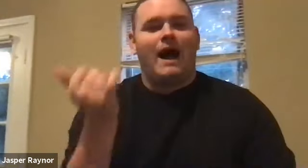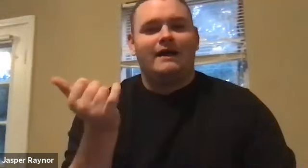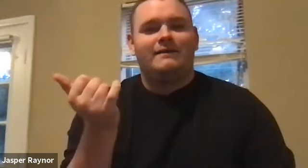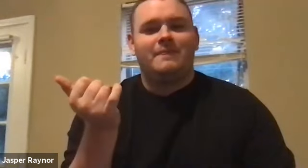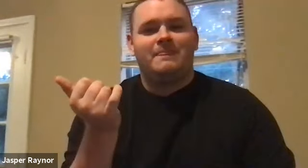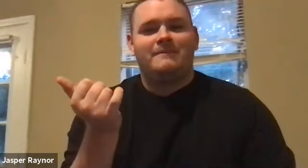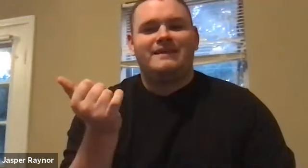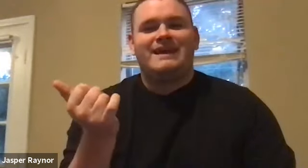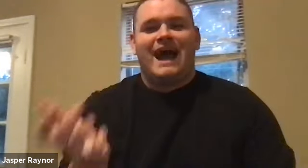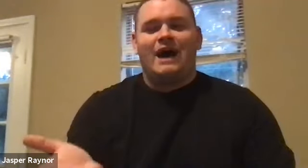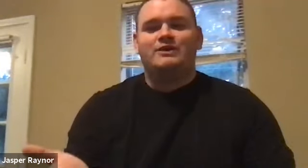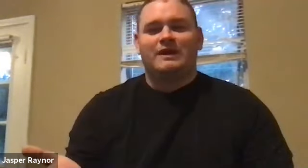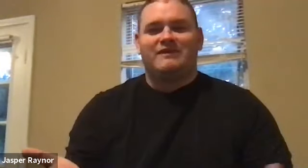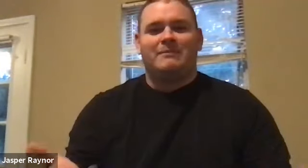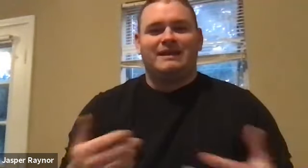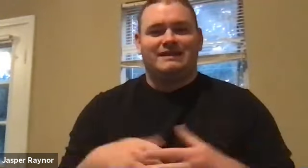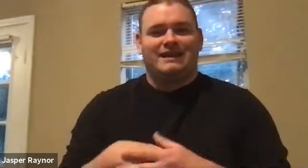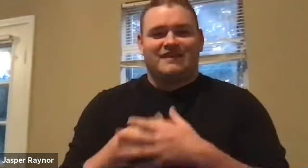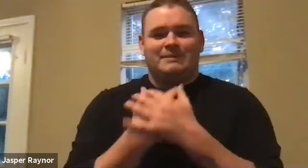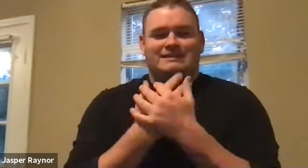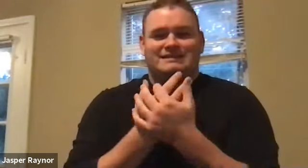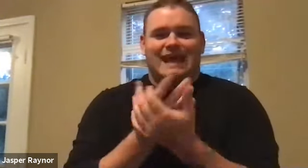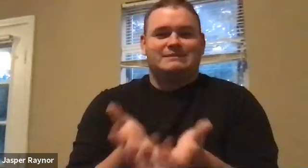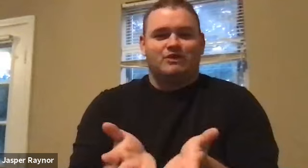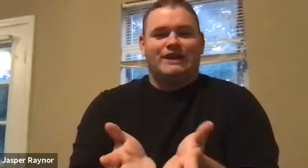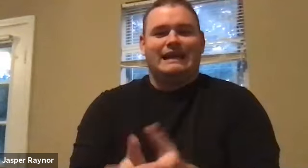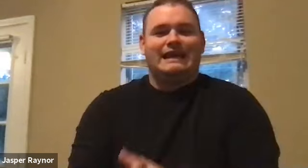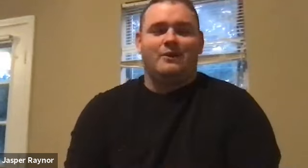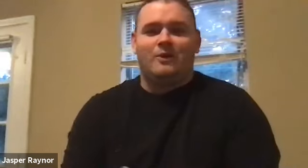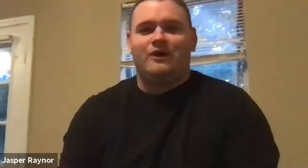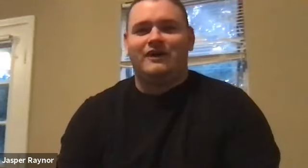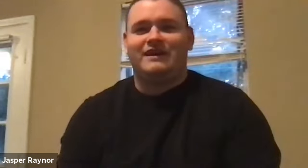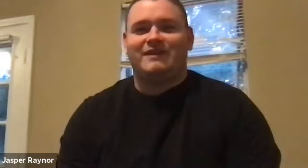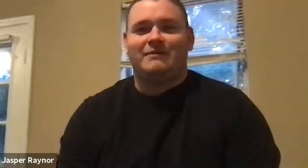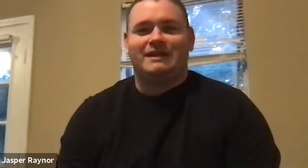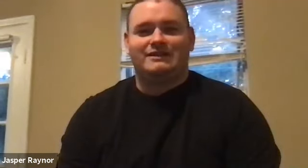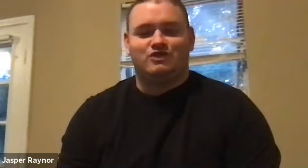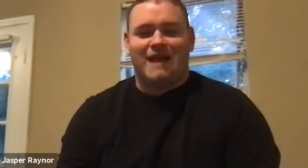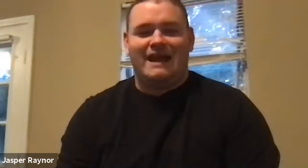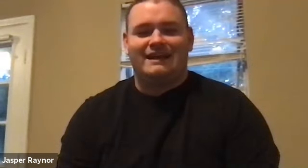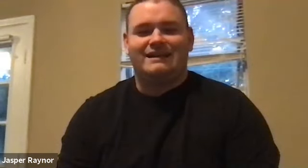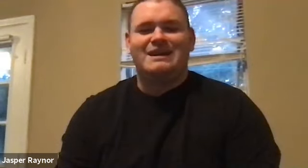why. I'll do it if I'm being like, if I'm exasperated or if I'm being dramatic. I'm